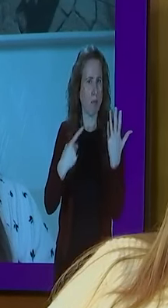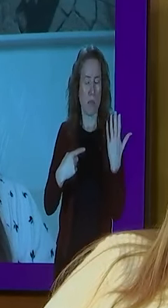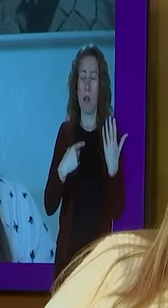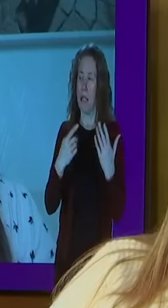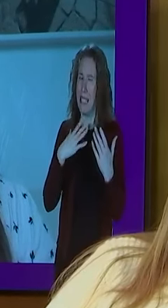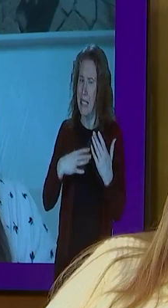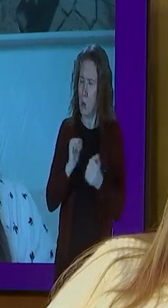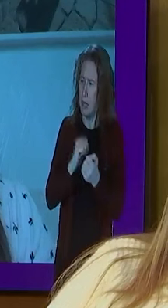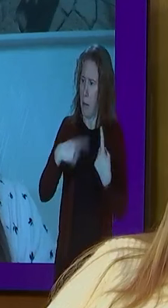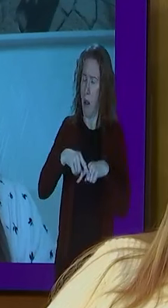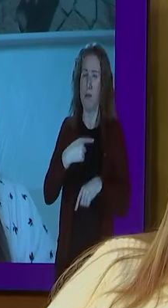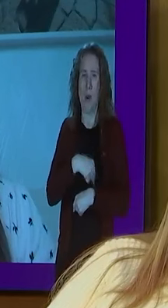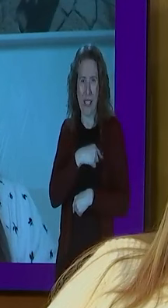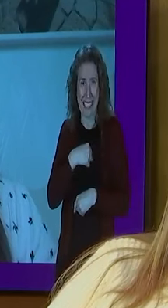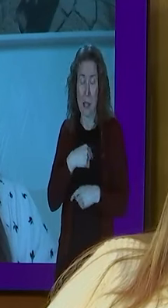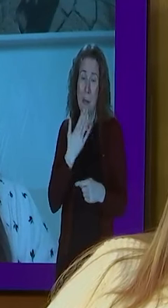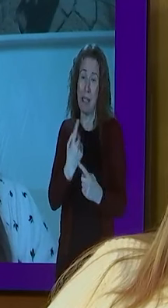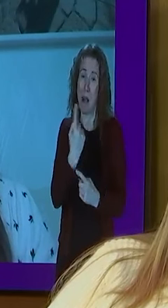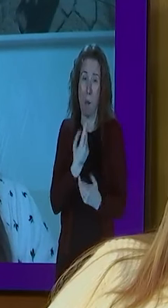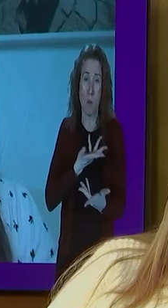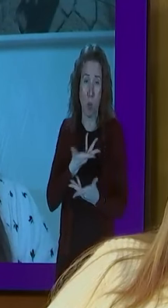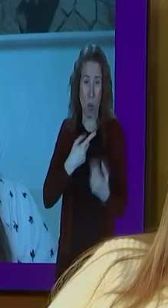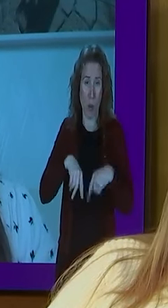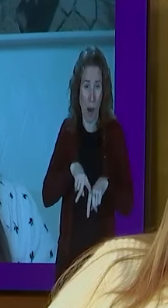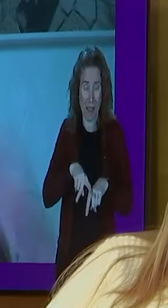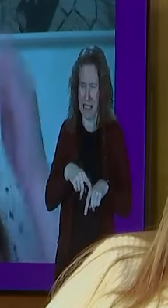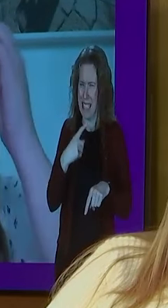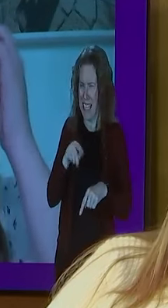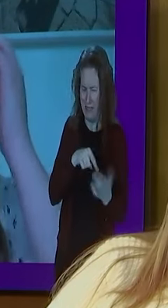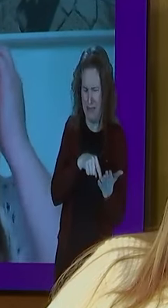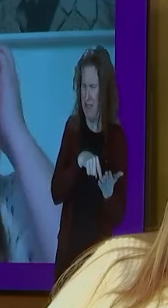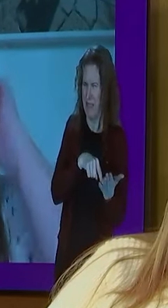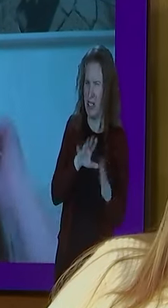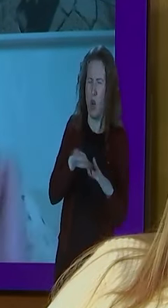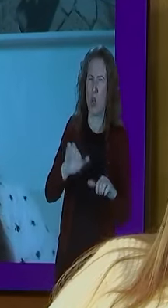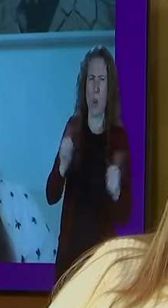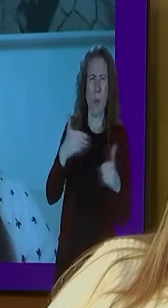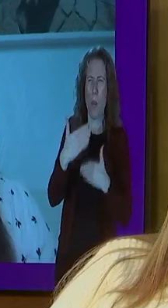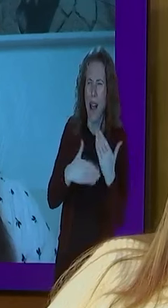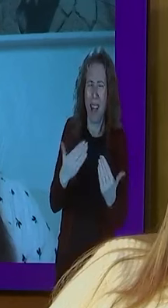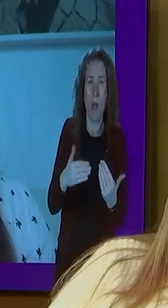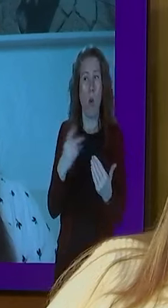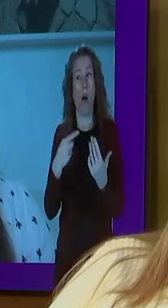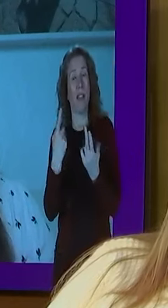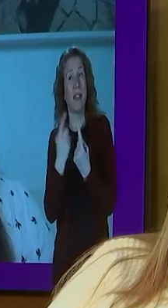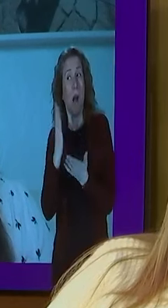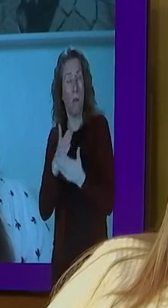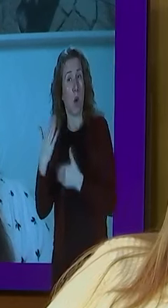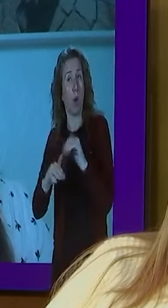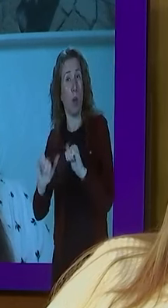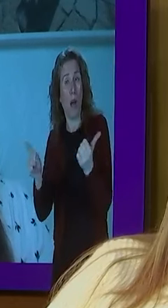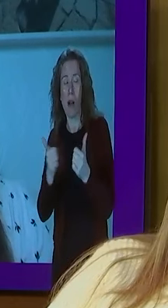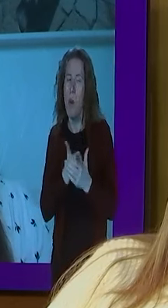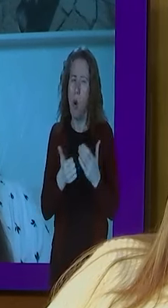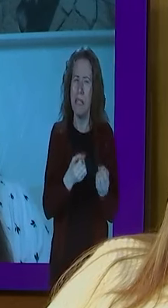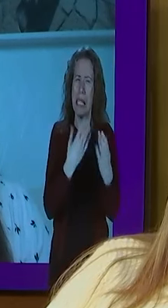that. Come and speak to us. Come and tell us where you don't things aren't going well, things are going well, because we don't often hear